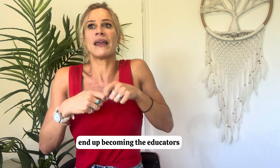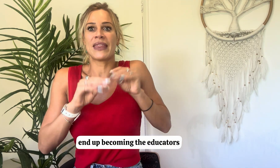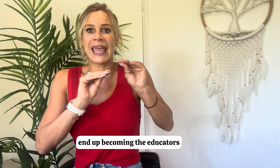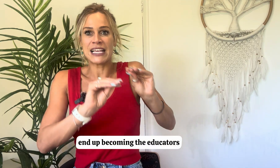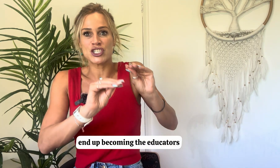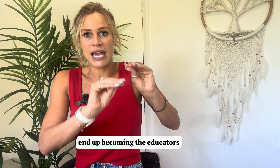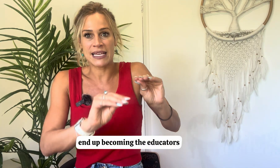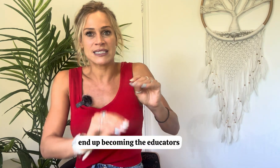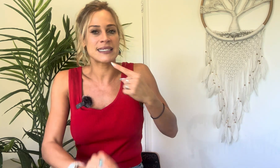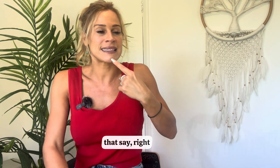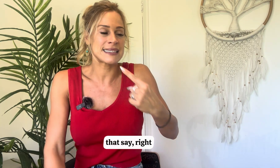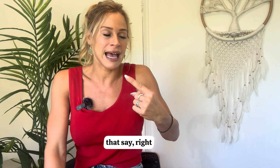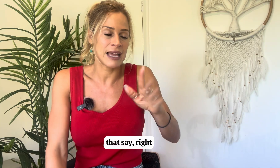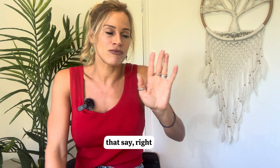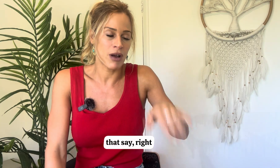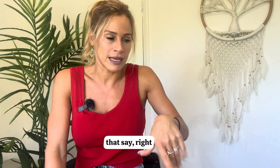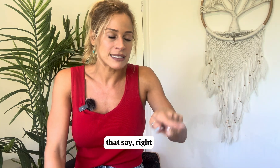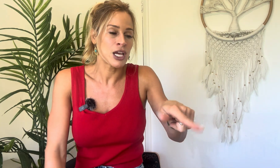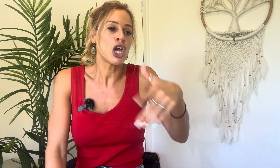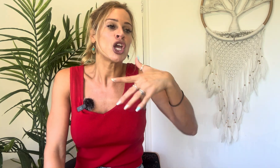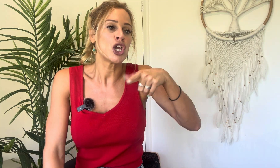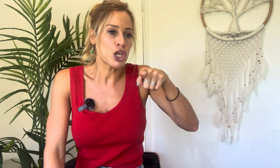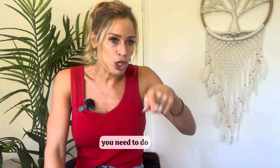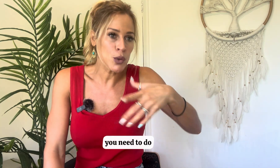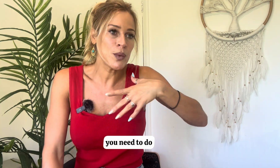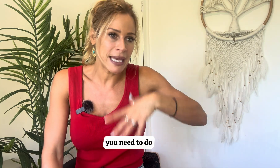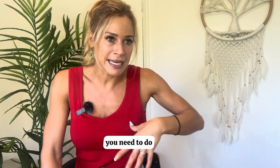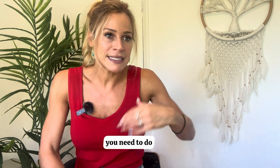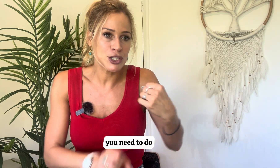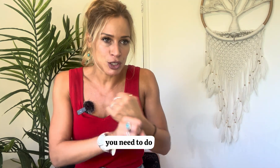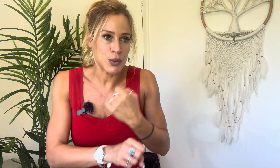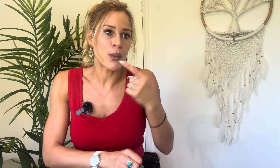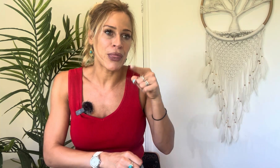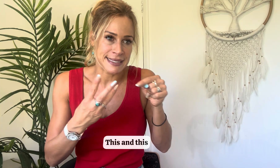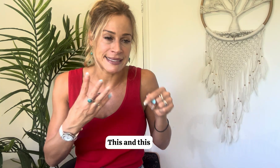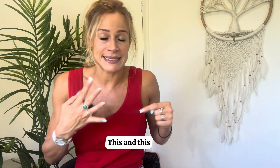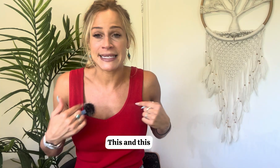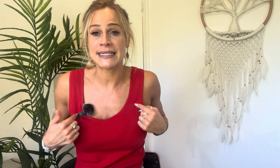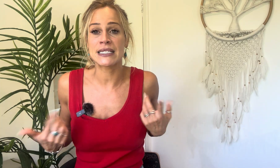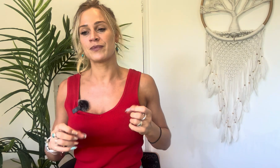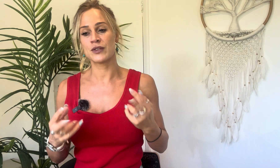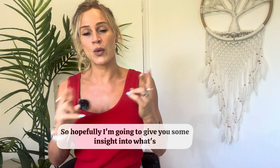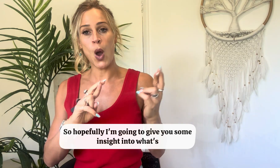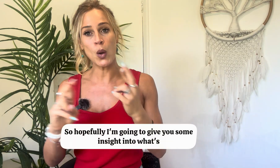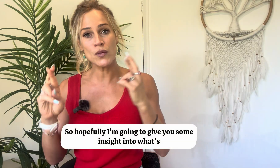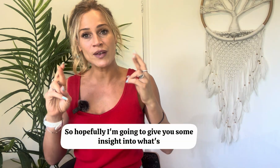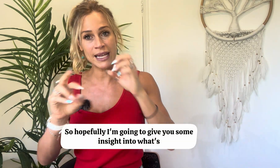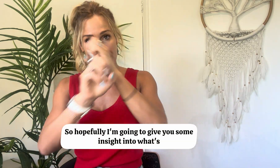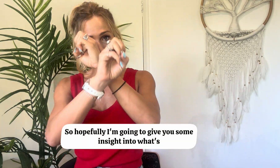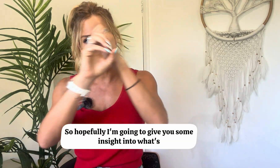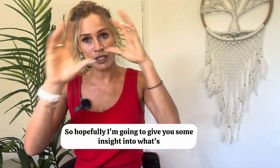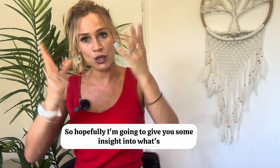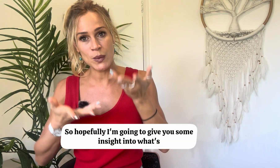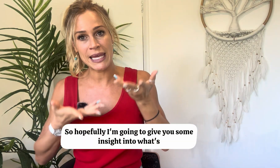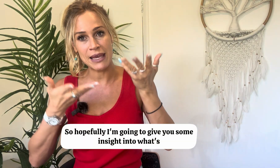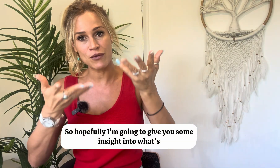the educators that say, right, you need to do this and this. So hopefully I'm going to give you